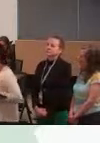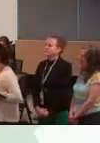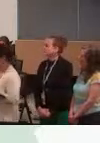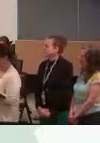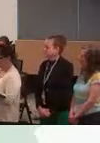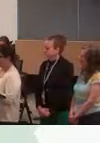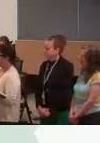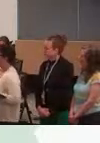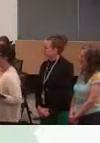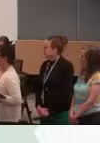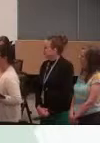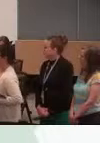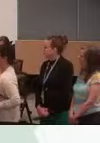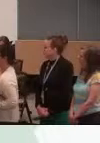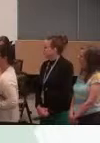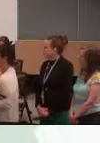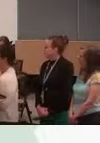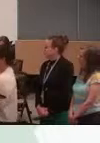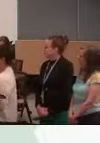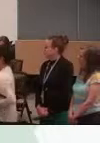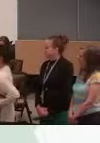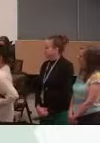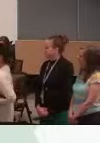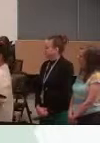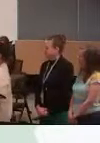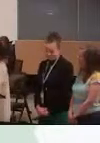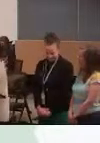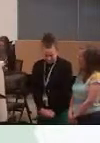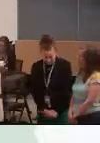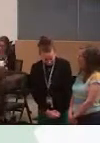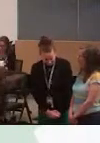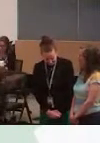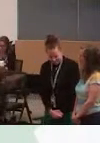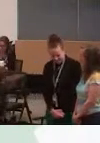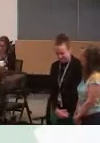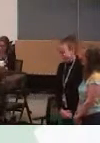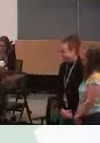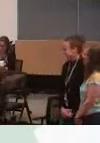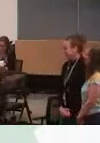for that, looking forward, I will pass it to Ms. Torres.